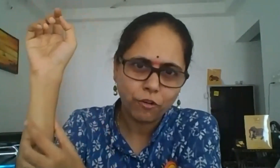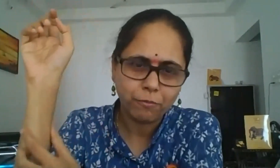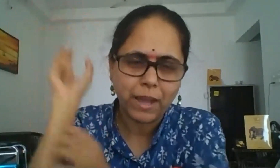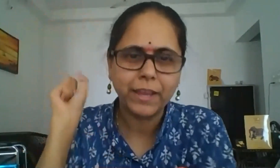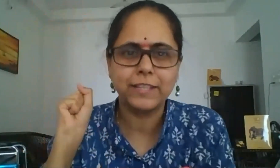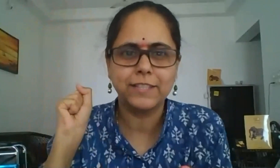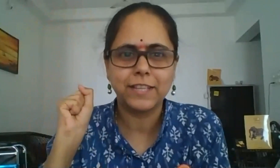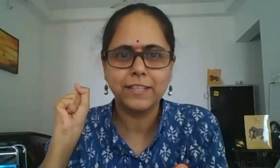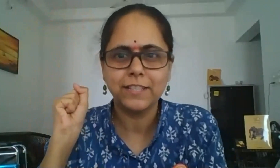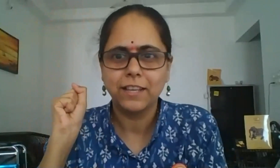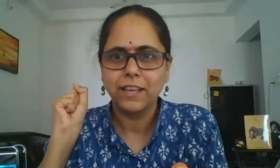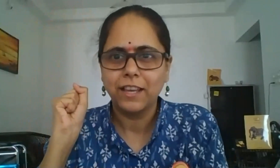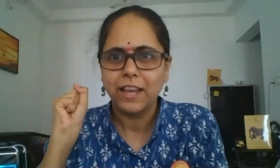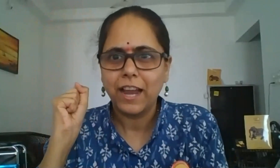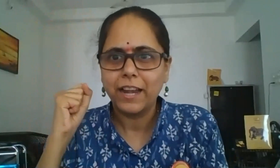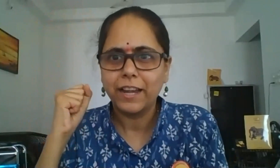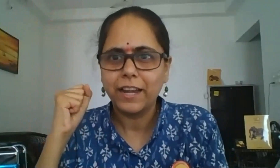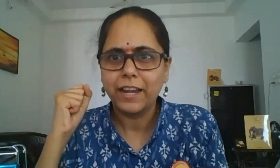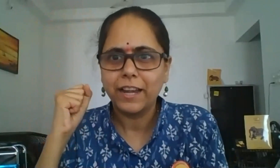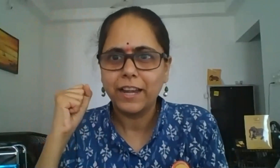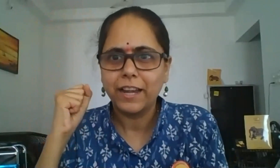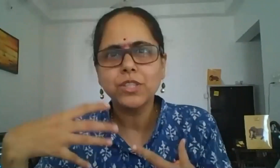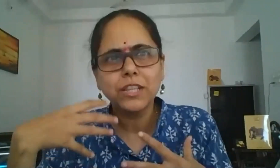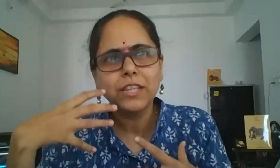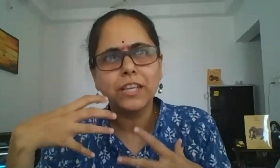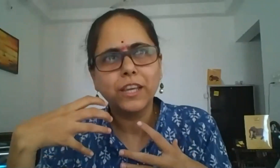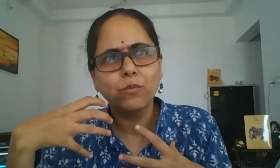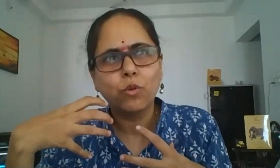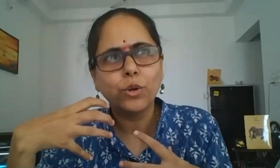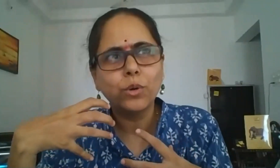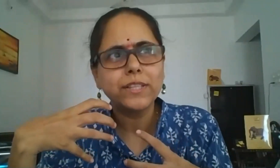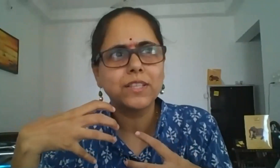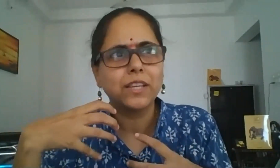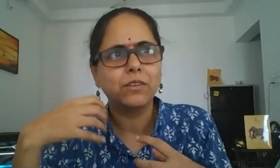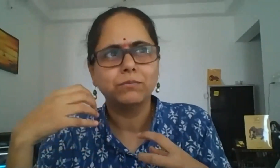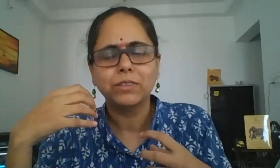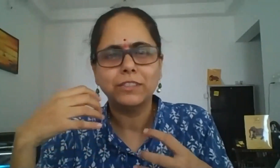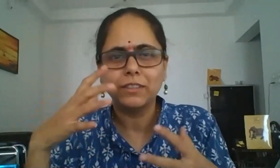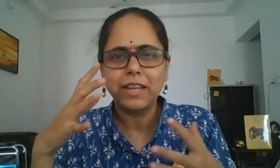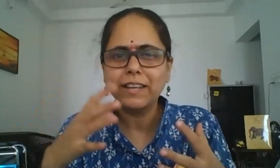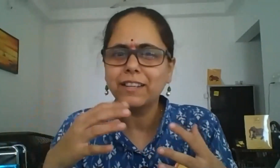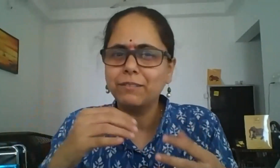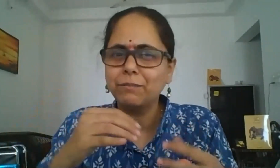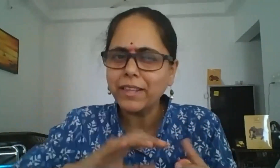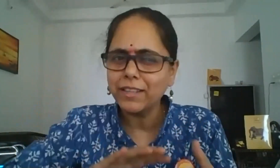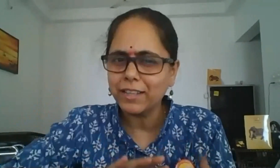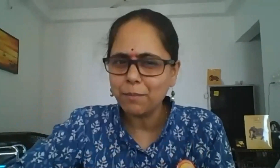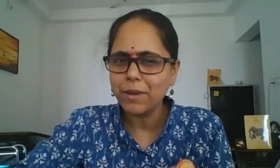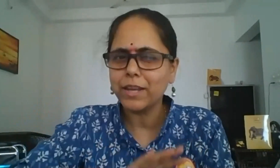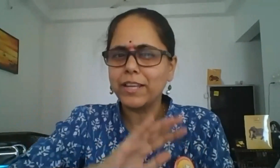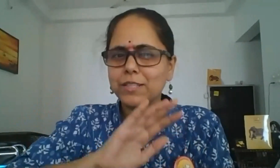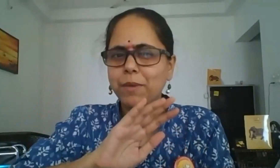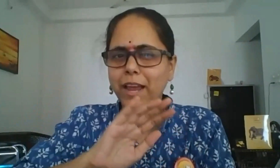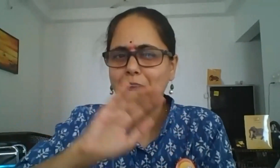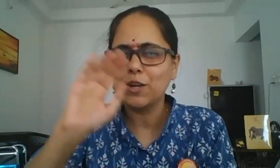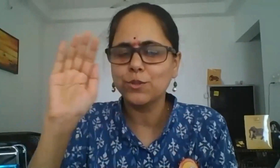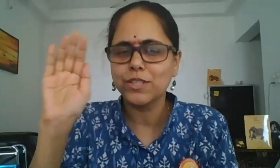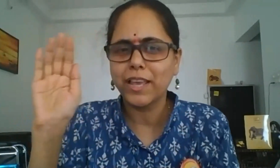my hand size. And I'm still thinking, what do I say? And by the time I raise my hand to say